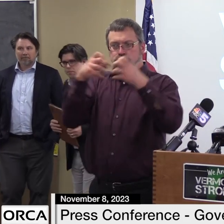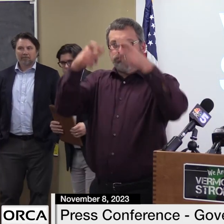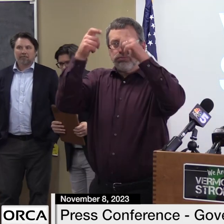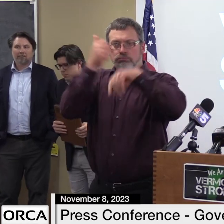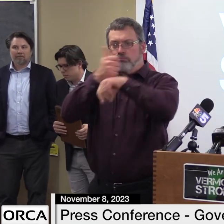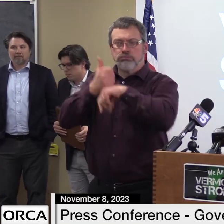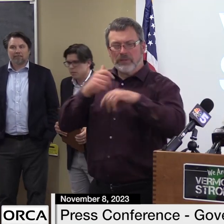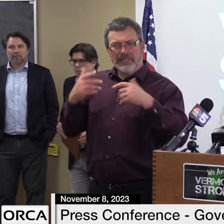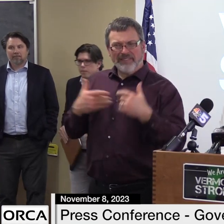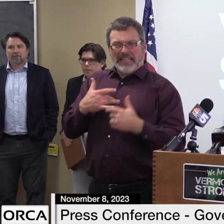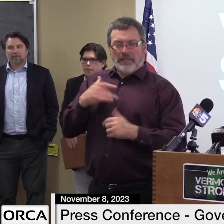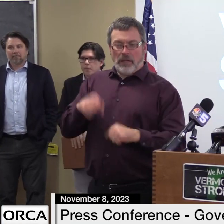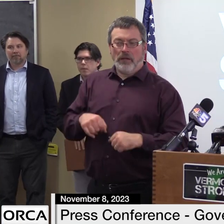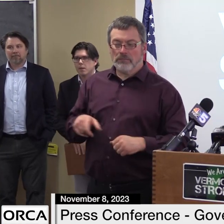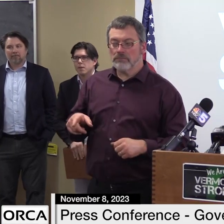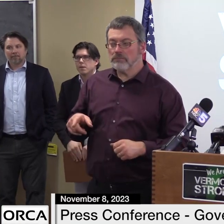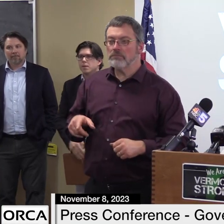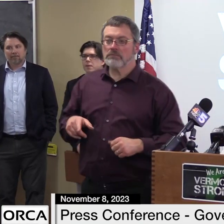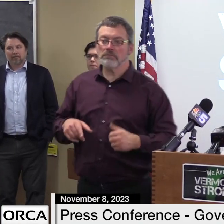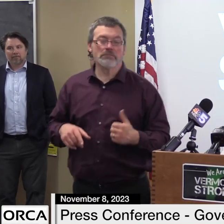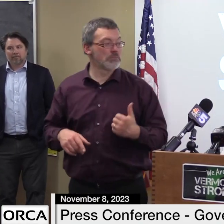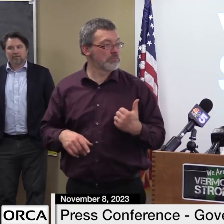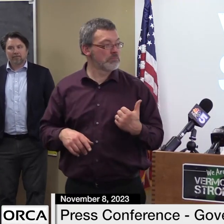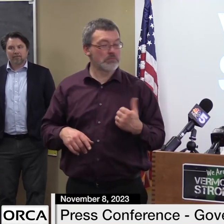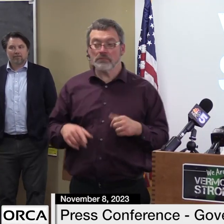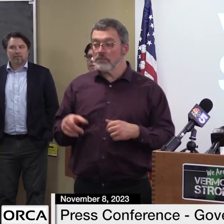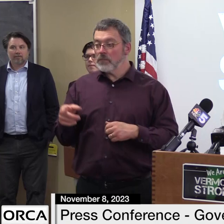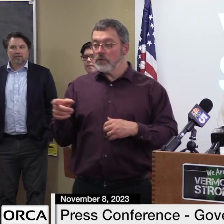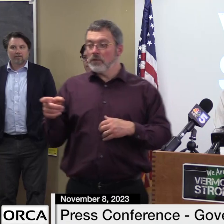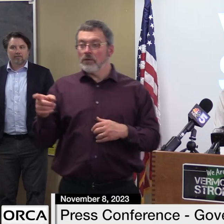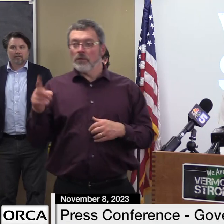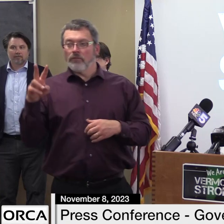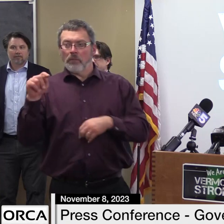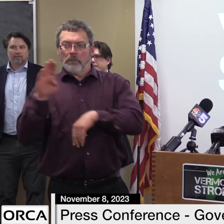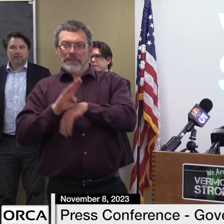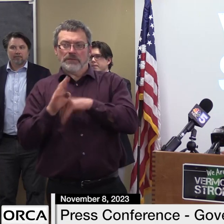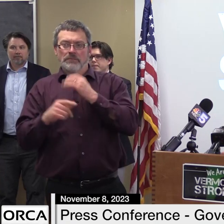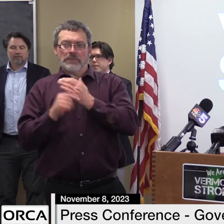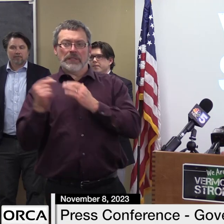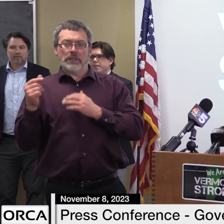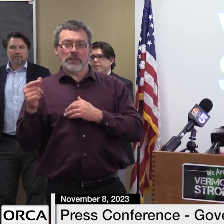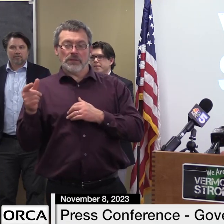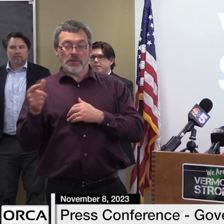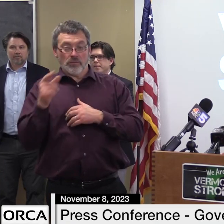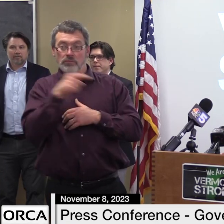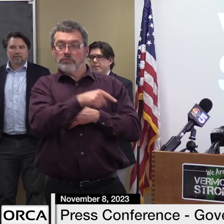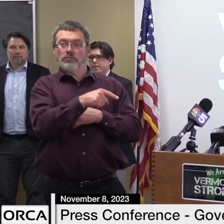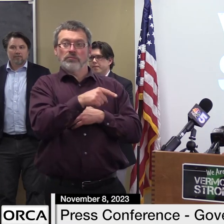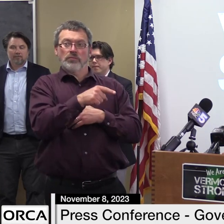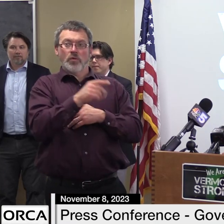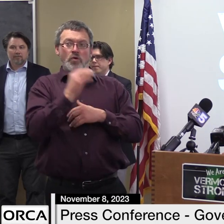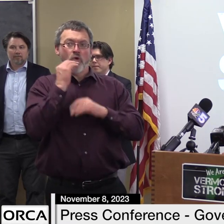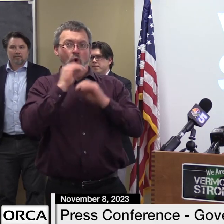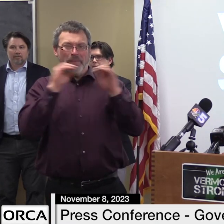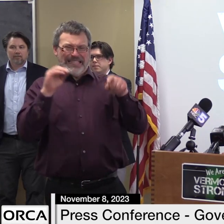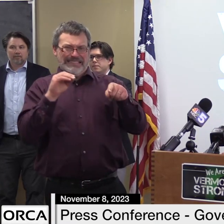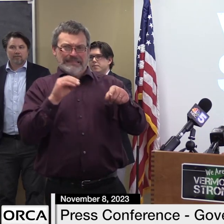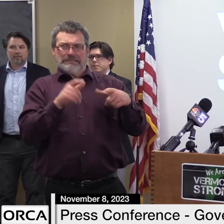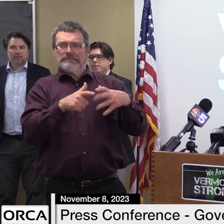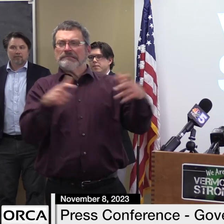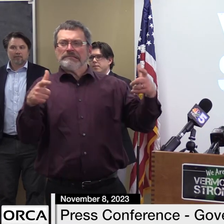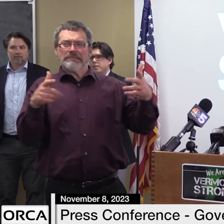I lived in a community that had a housing, unhoused problem. They hired a consultant for